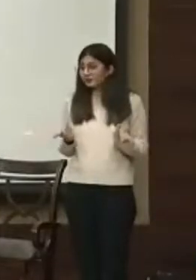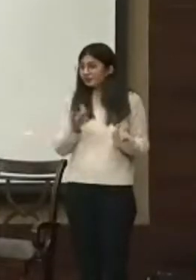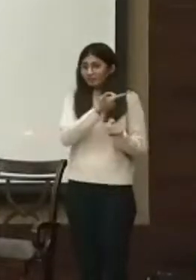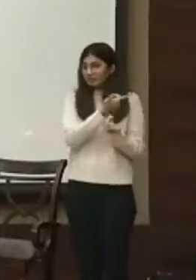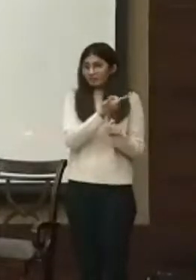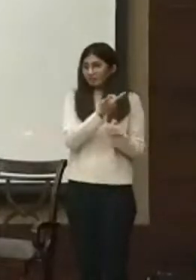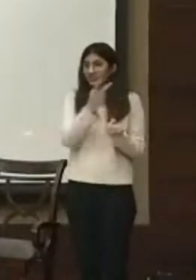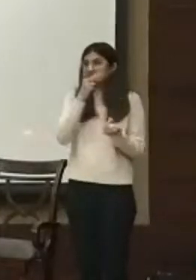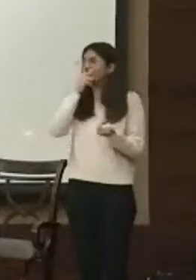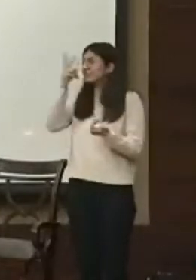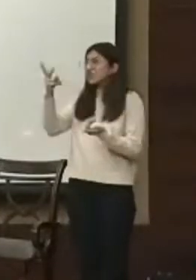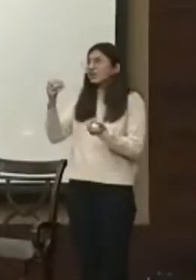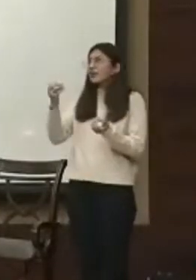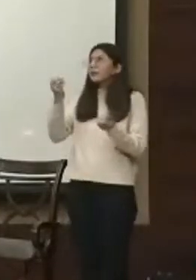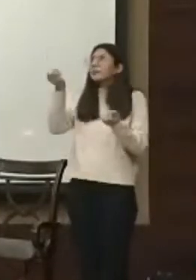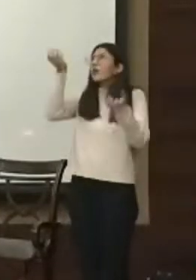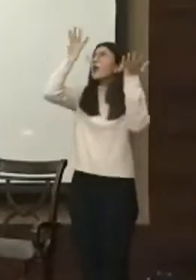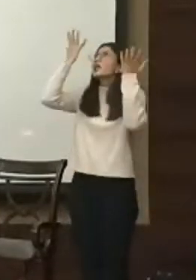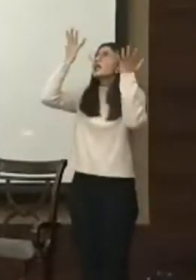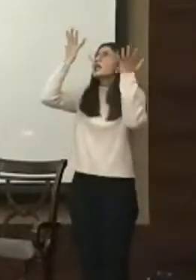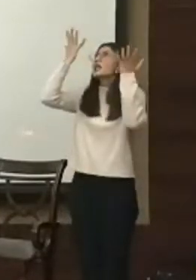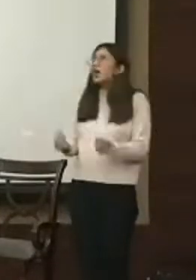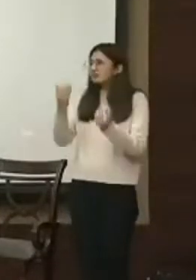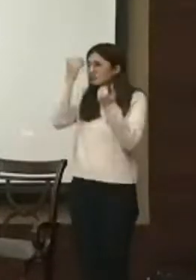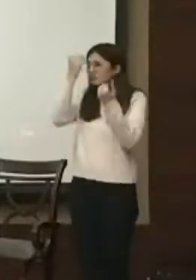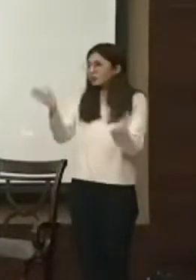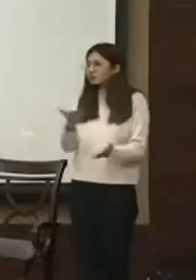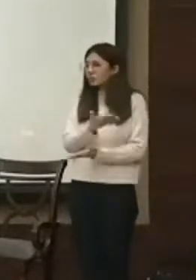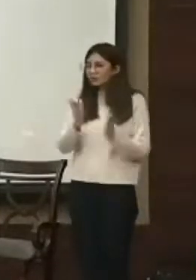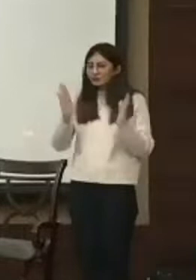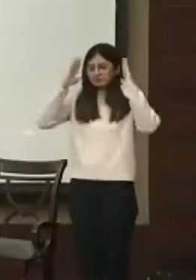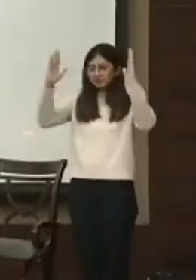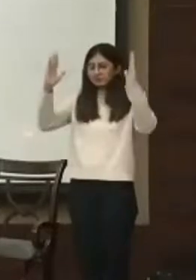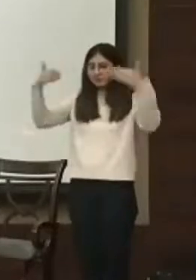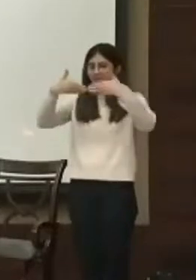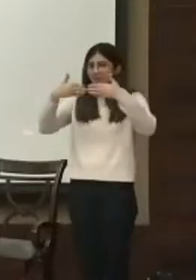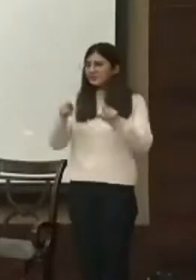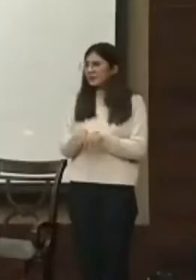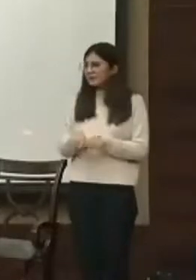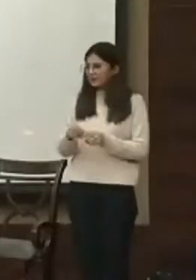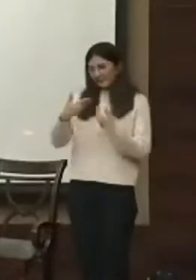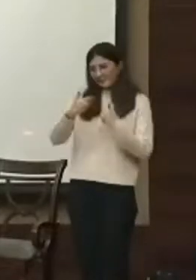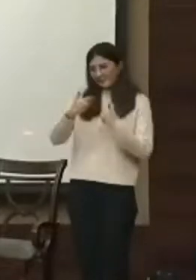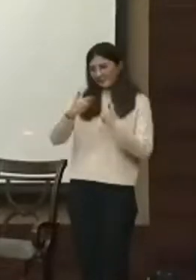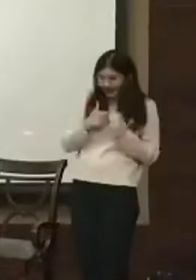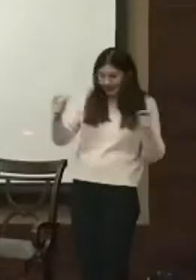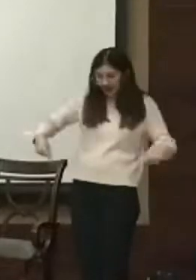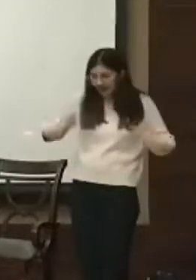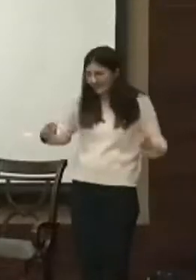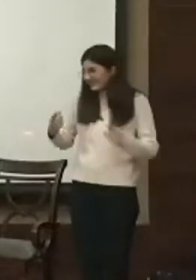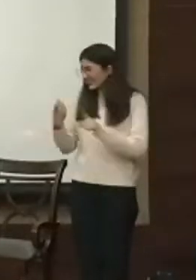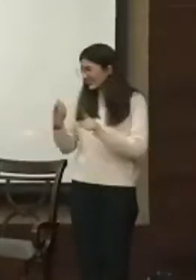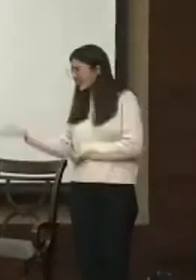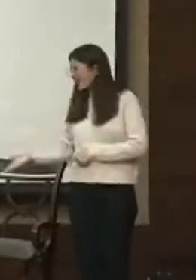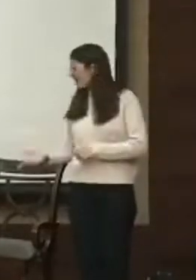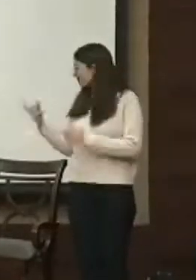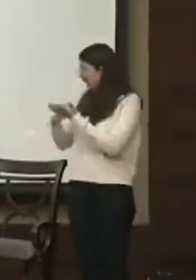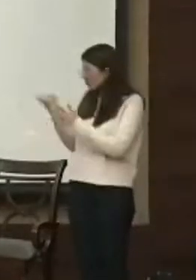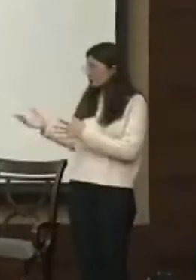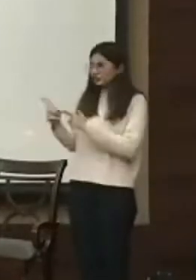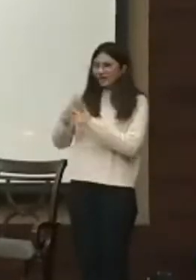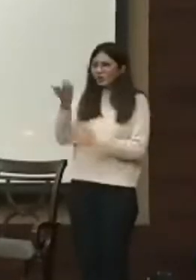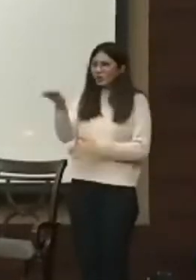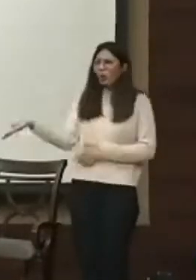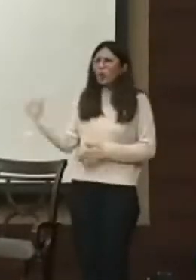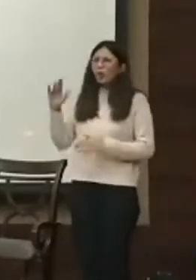even see the light of the day. I mean, people like me and Kavya, or, for that one, Javed and Rahul and so on.